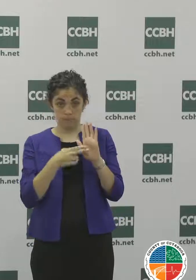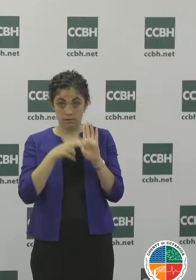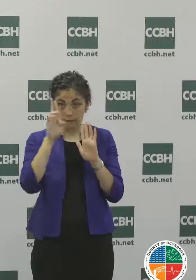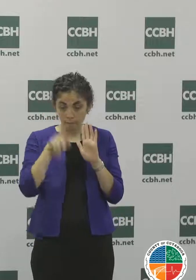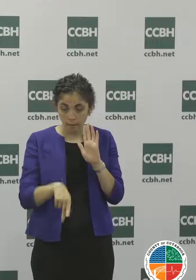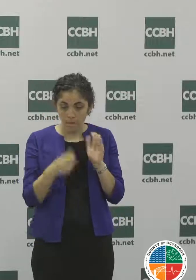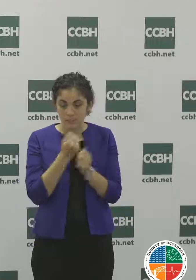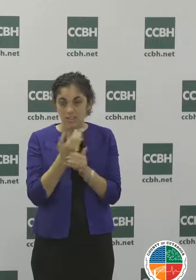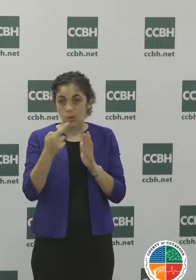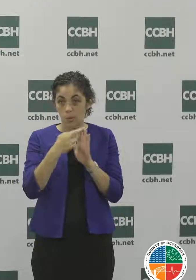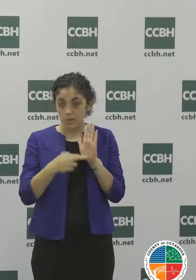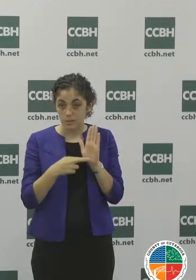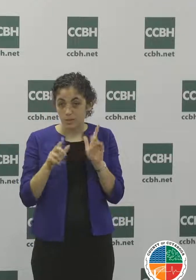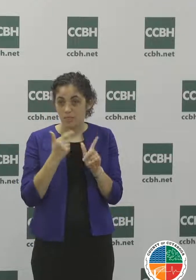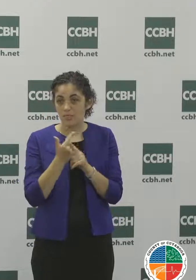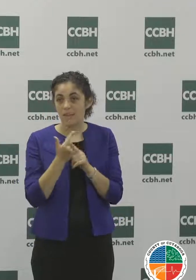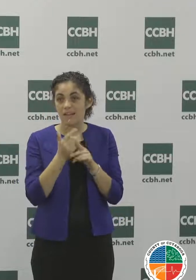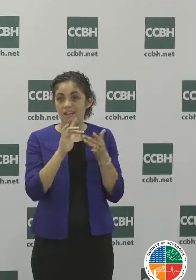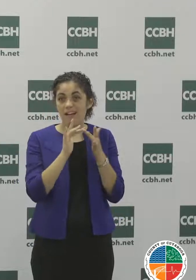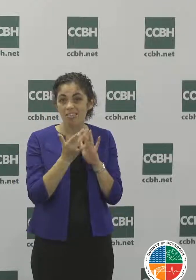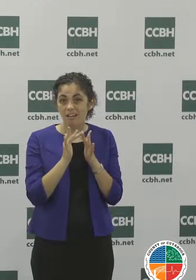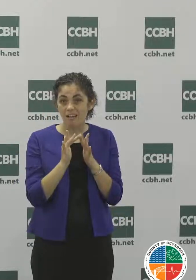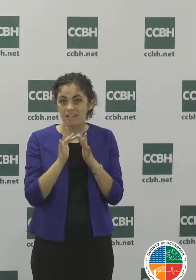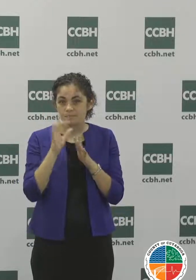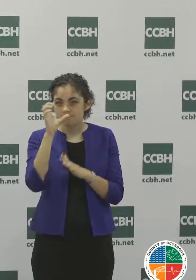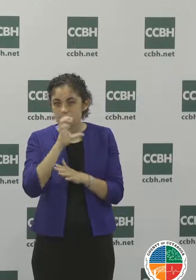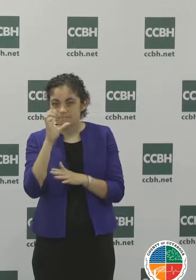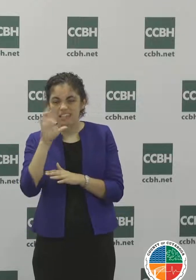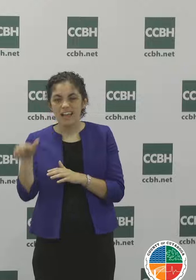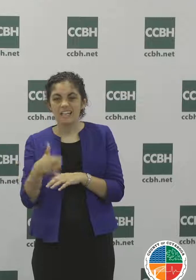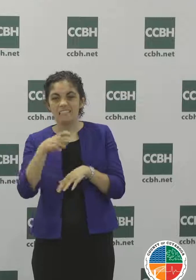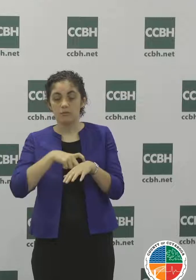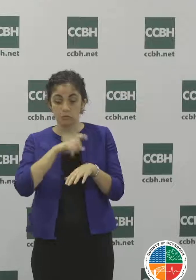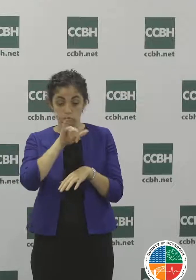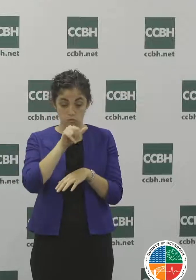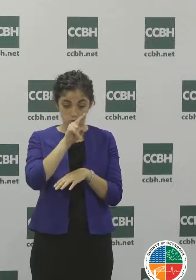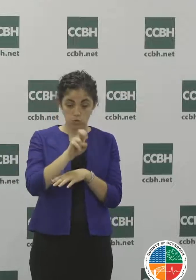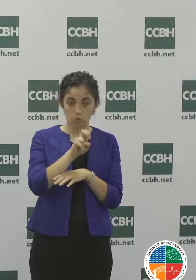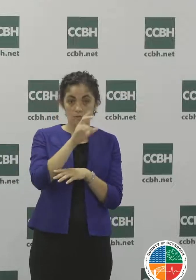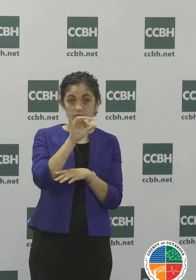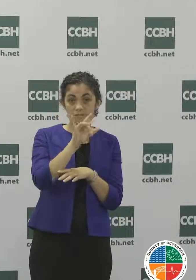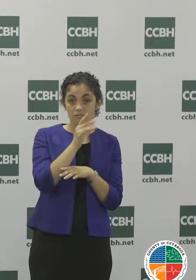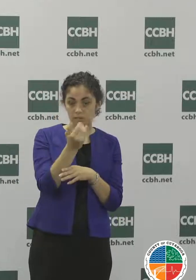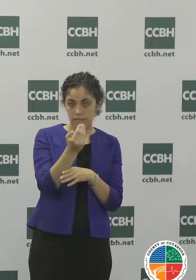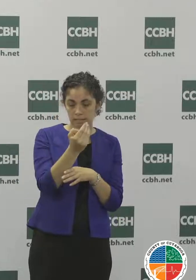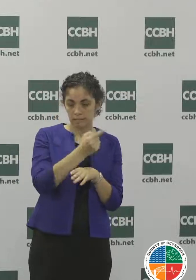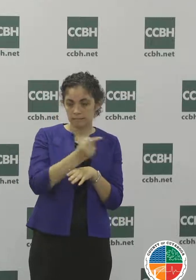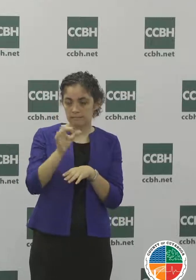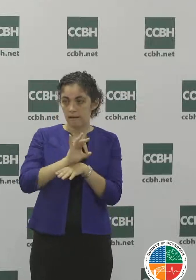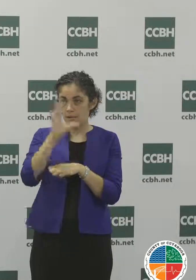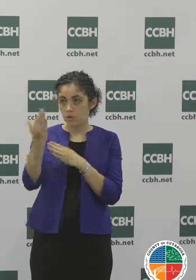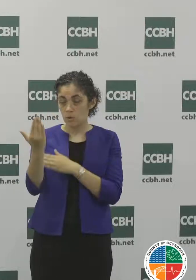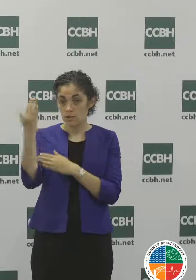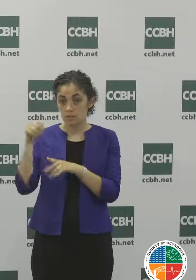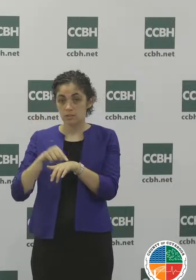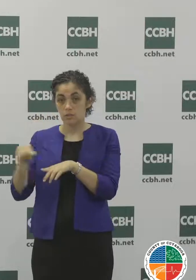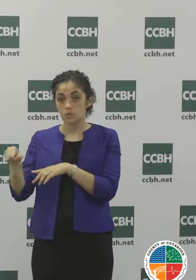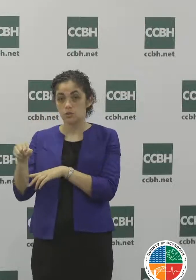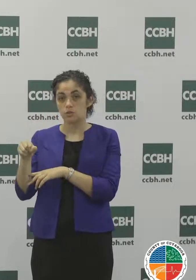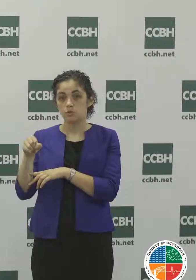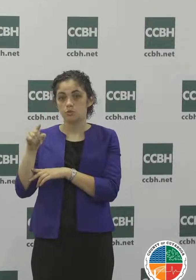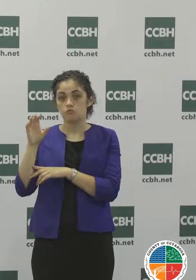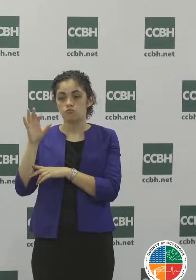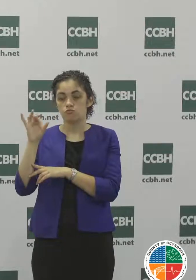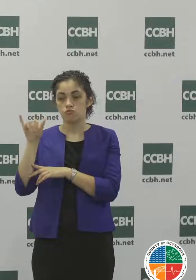up, registered, you can visit the virtual job fair at any time from June 15th at 9 a.m. through June 19th at 4